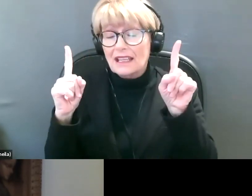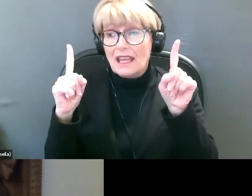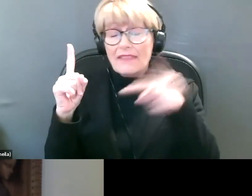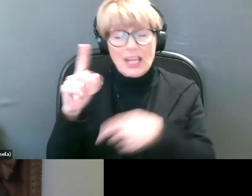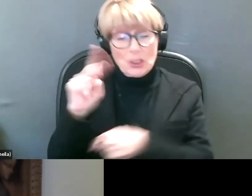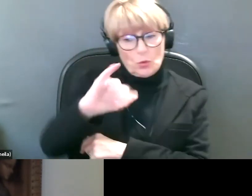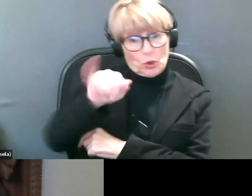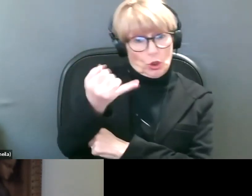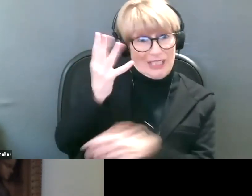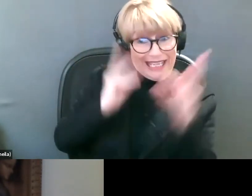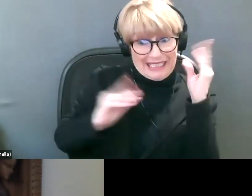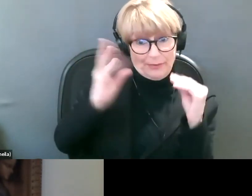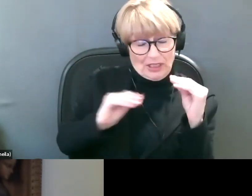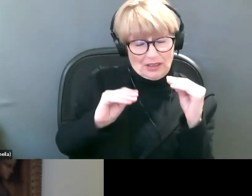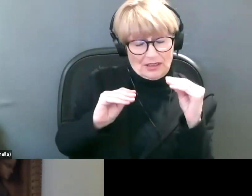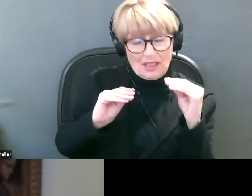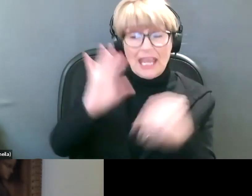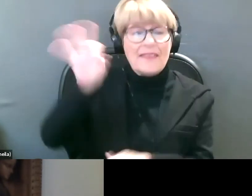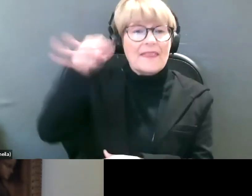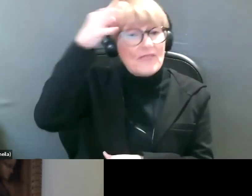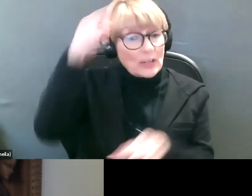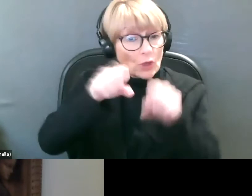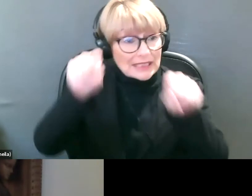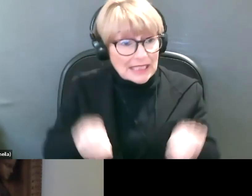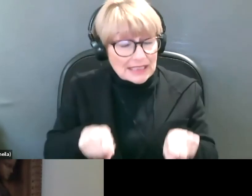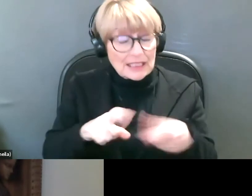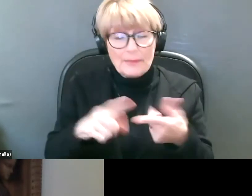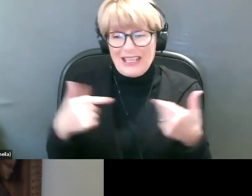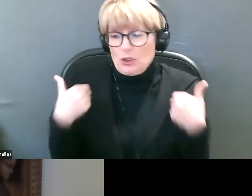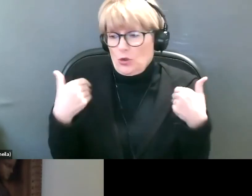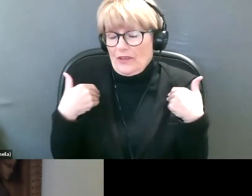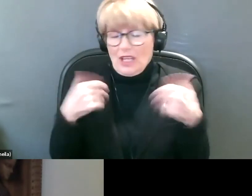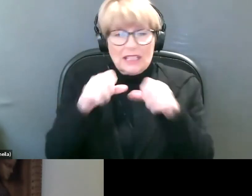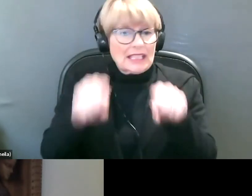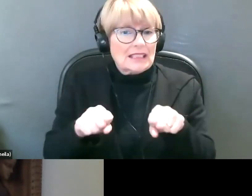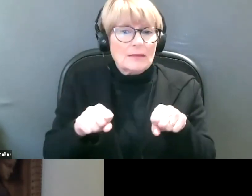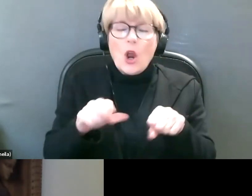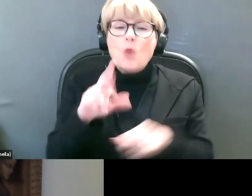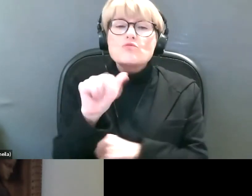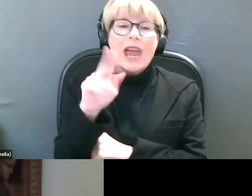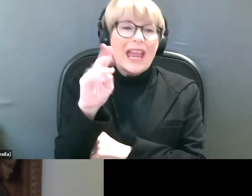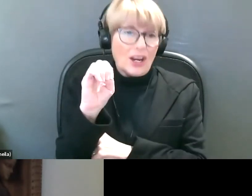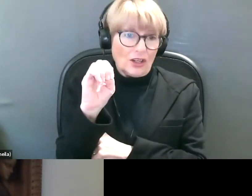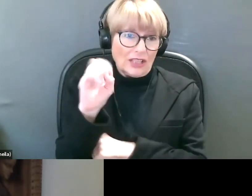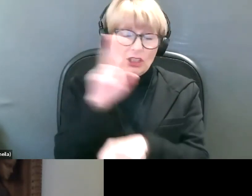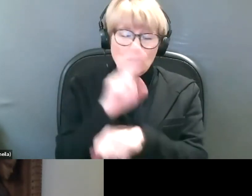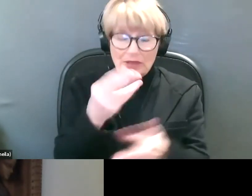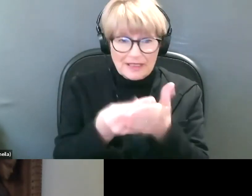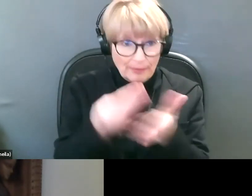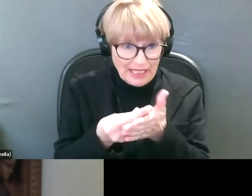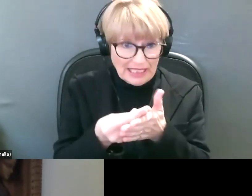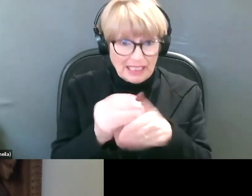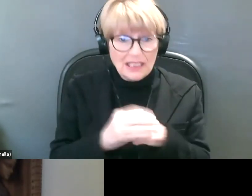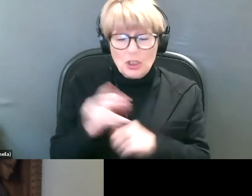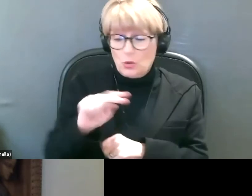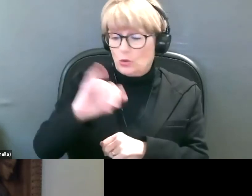Jersey. Remember, the federal system, the juvenile system rarely uses money. DC doesn't use money. New Jersey has moved away